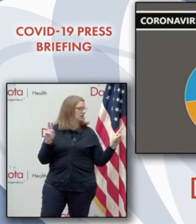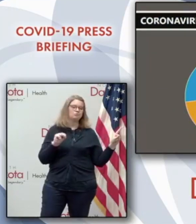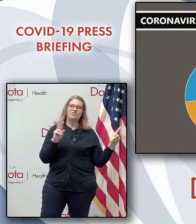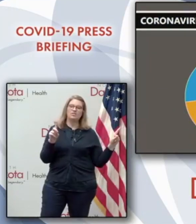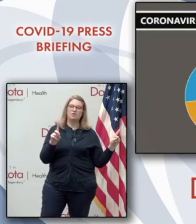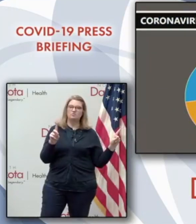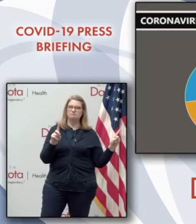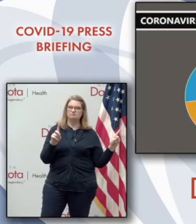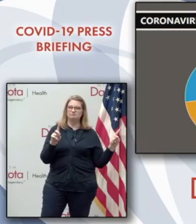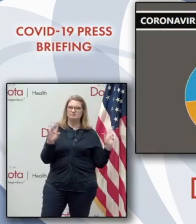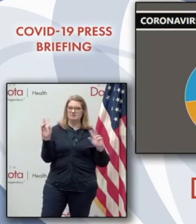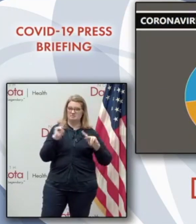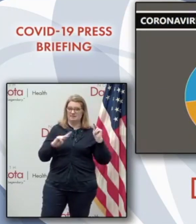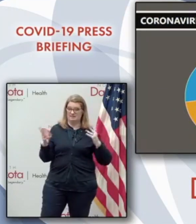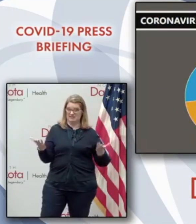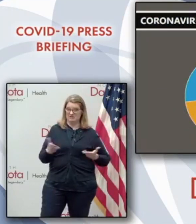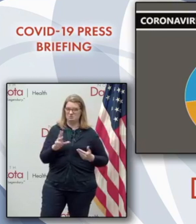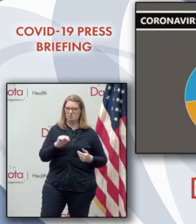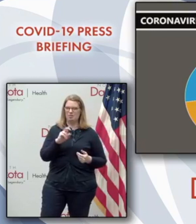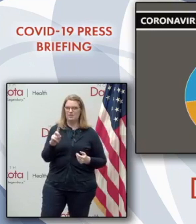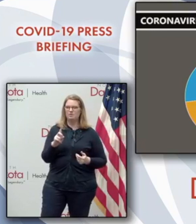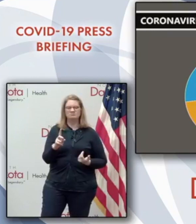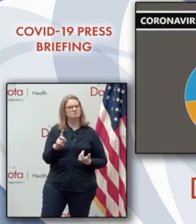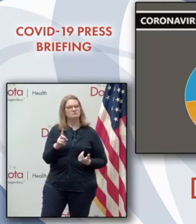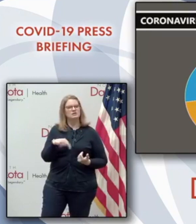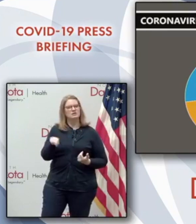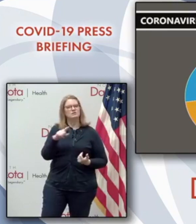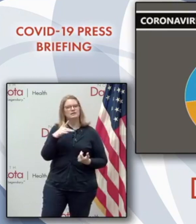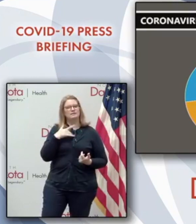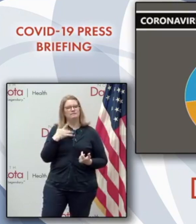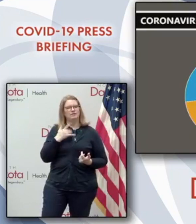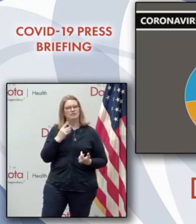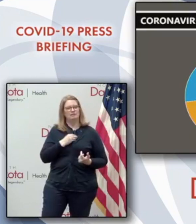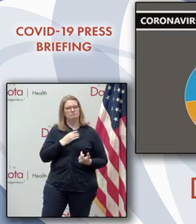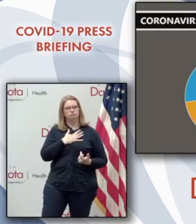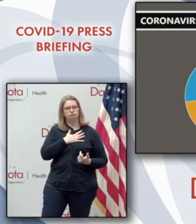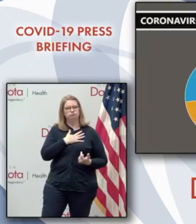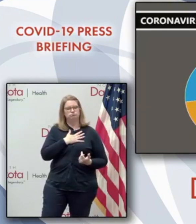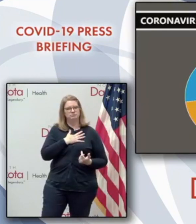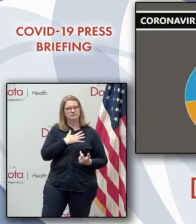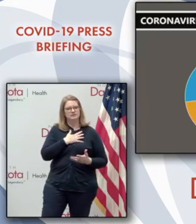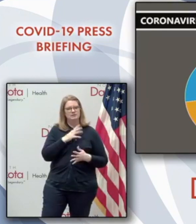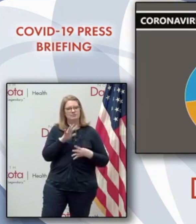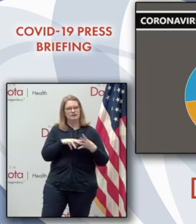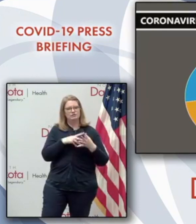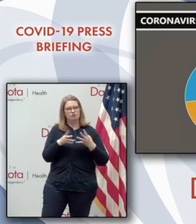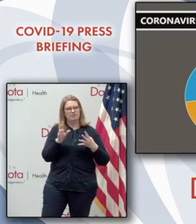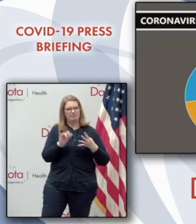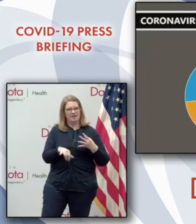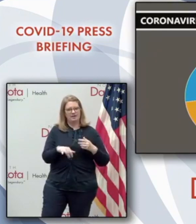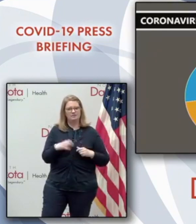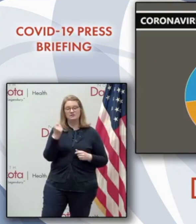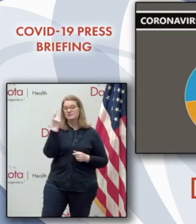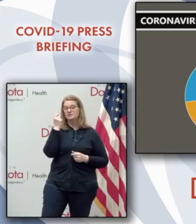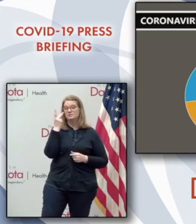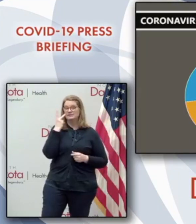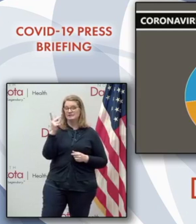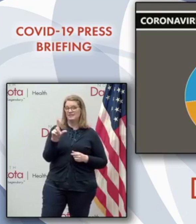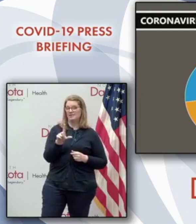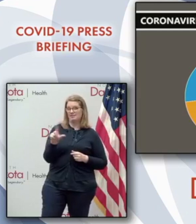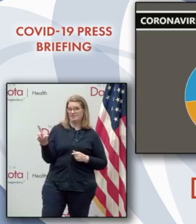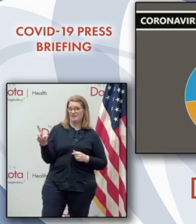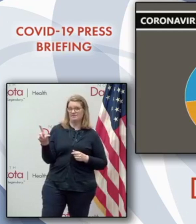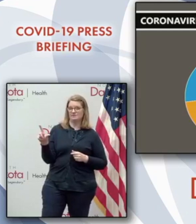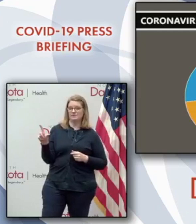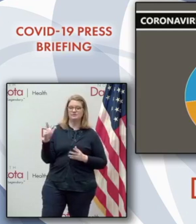all feel inspired by this chart, because when we take a look at the left side of this, which is